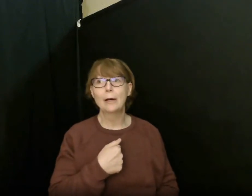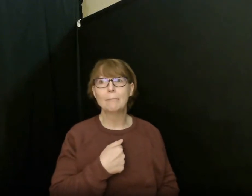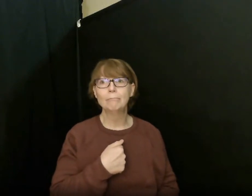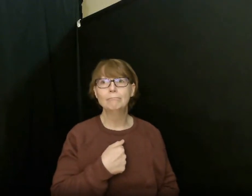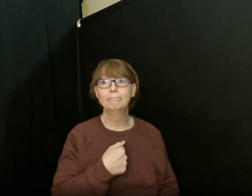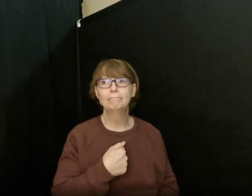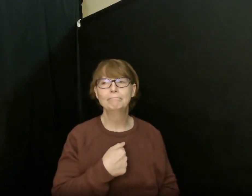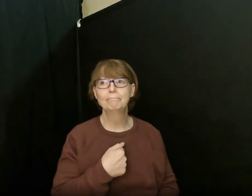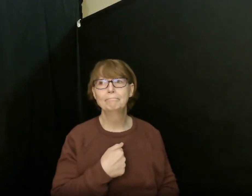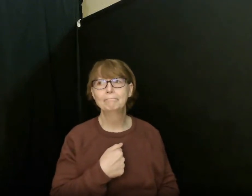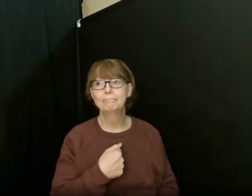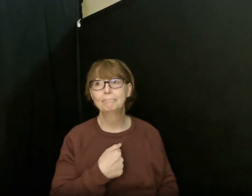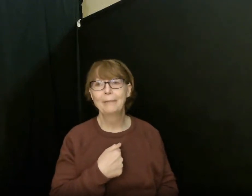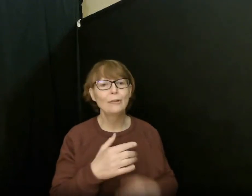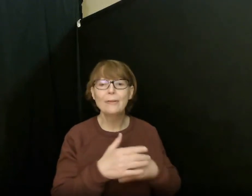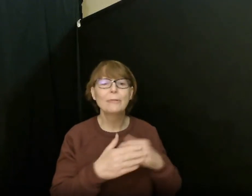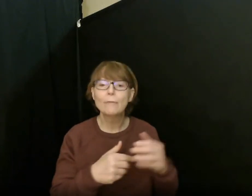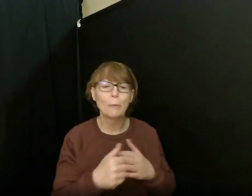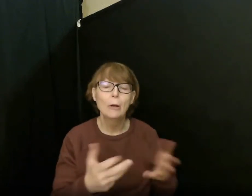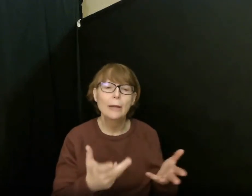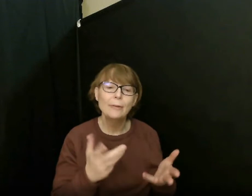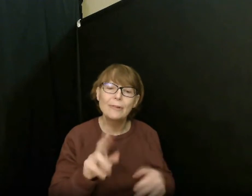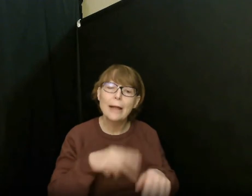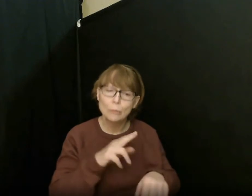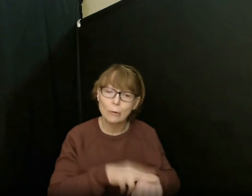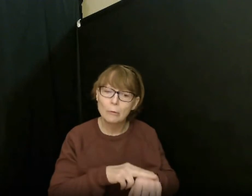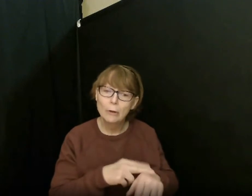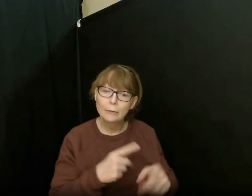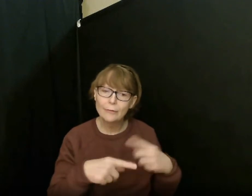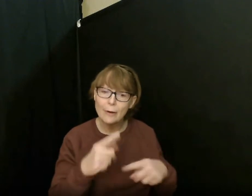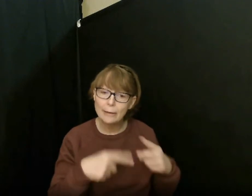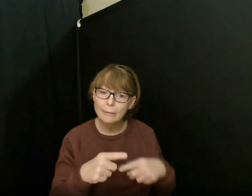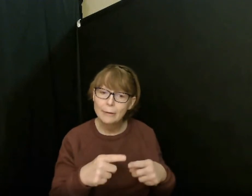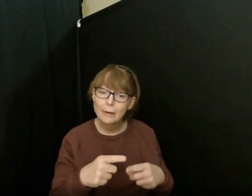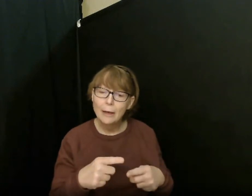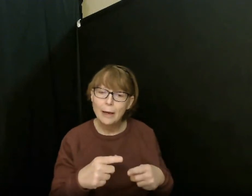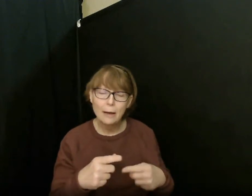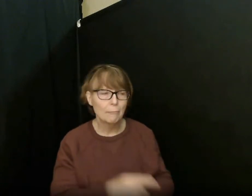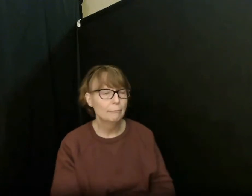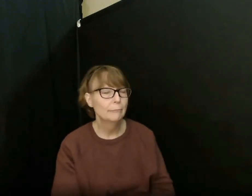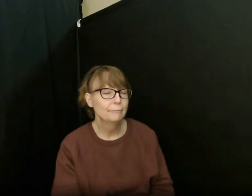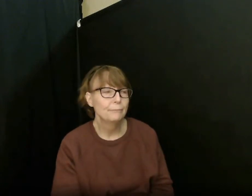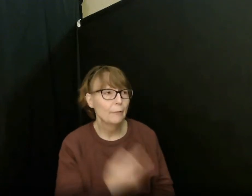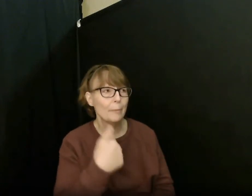that it just seems comfortable, seems natural to Mhm. sign. Mhm. Um, for me,